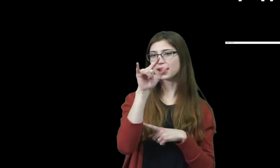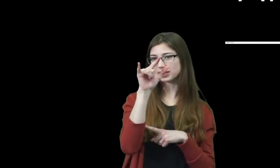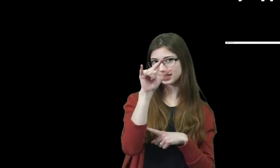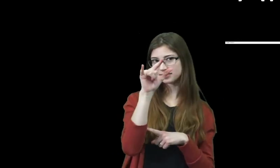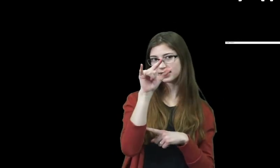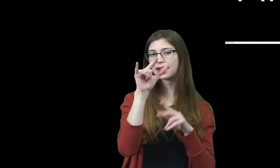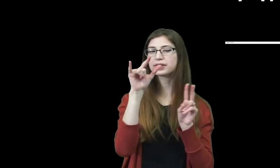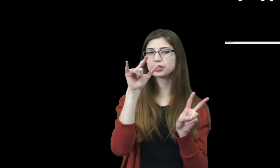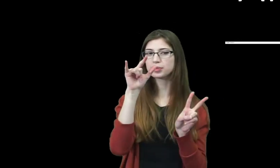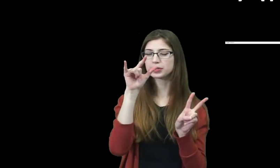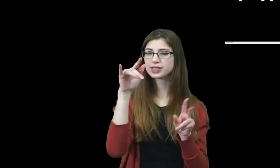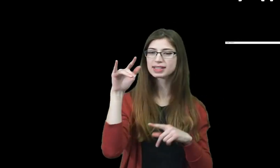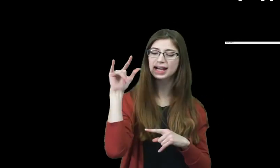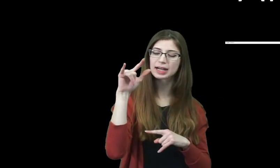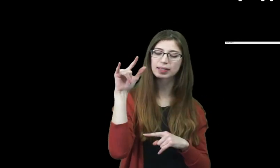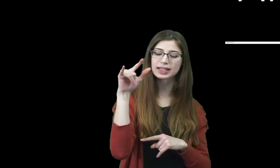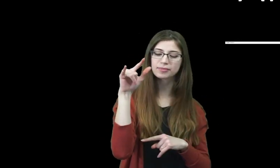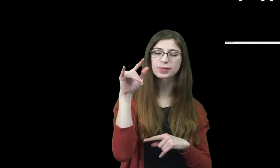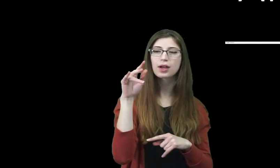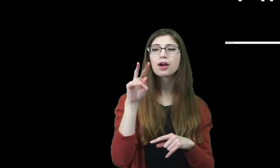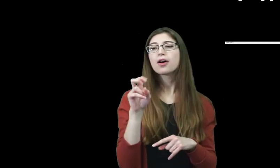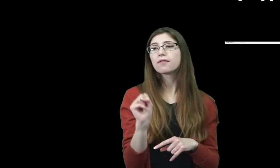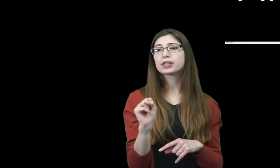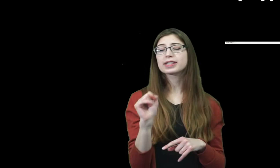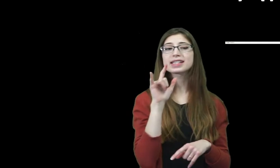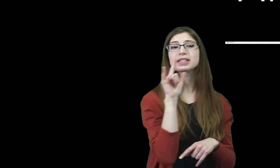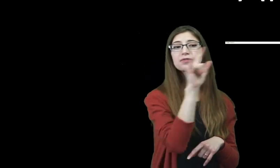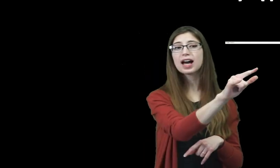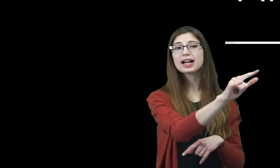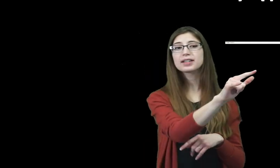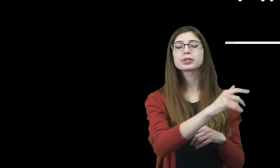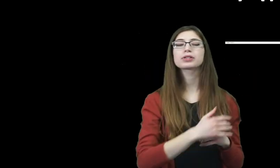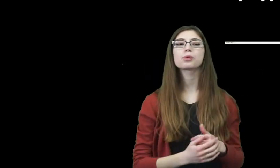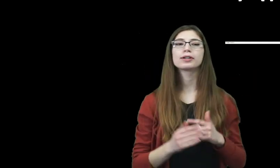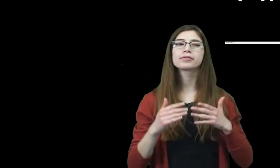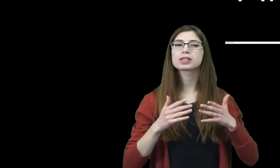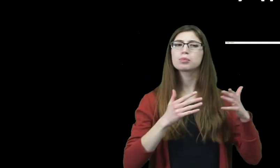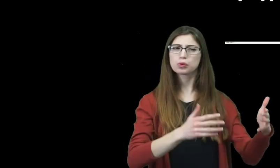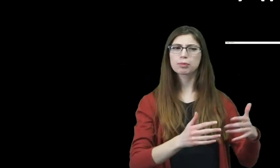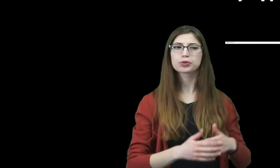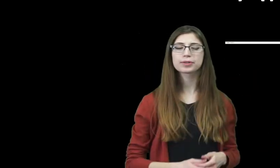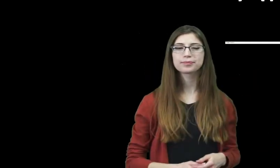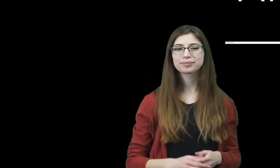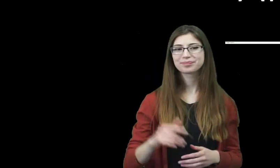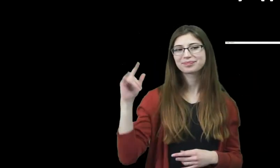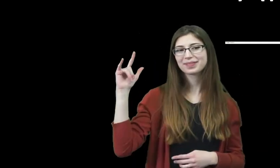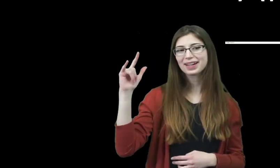airplane, having two motions, airplane, versus fly, which is one smooth motion.